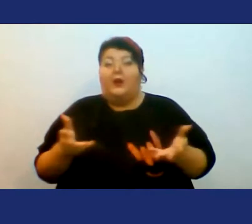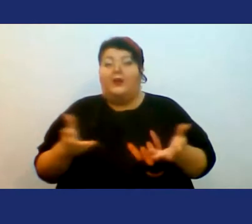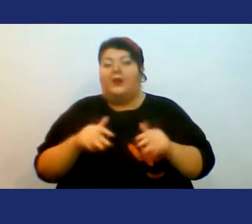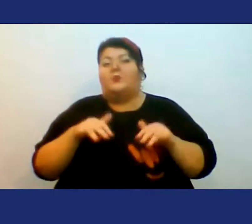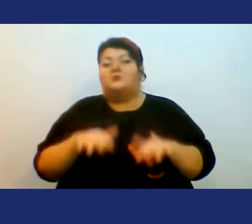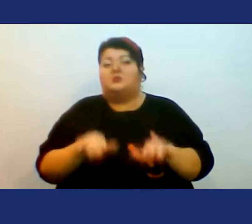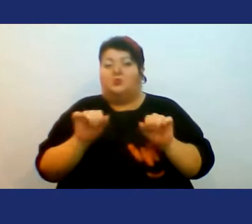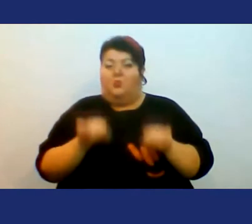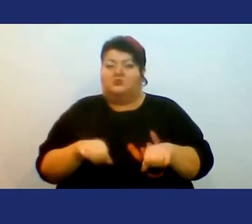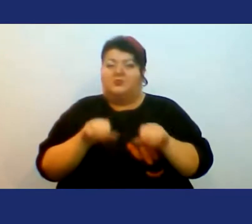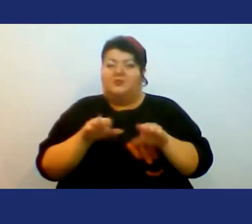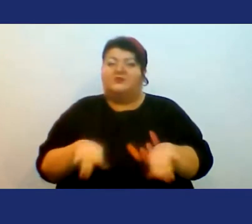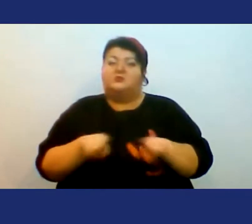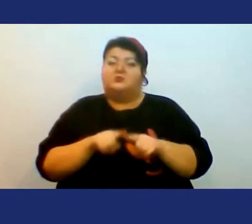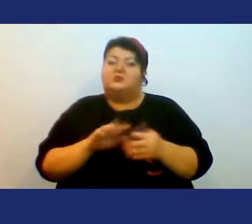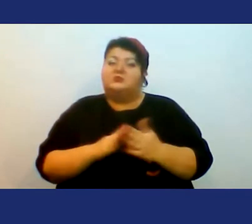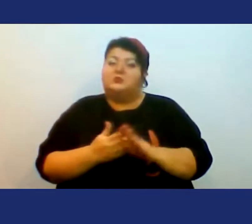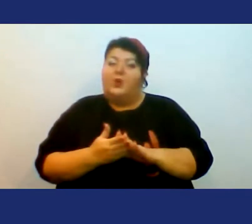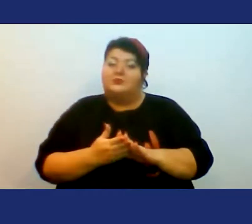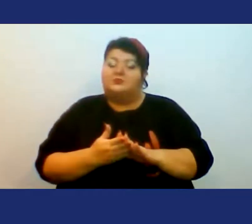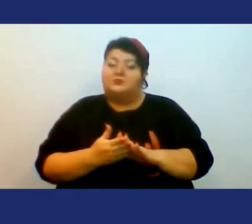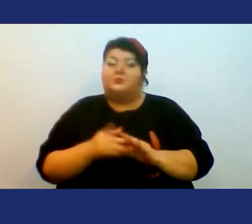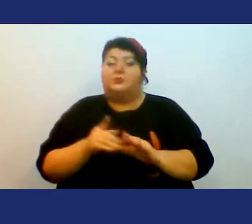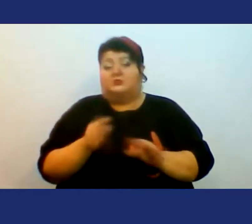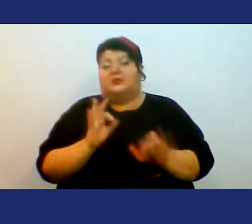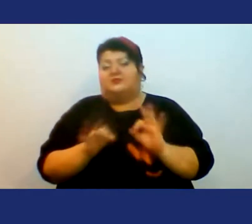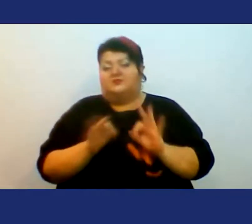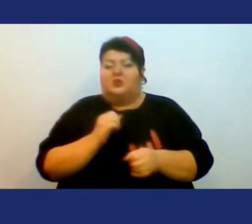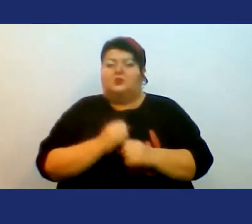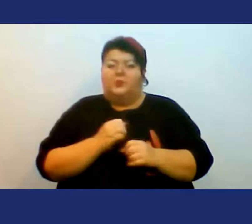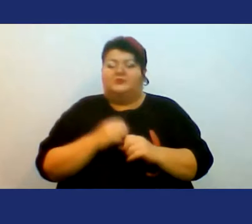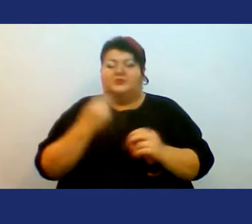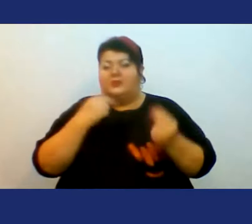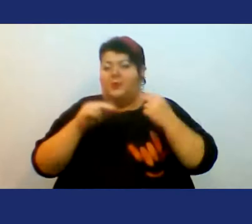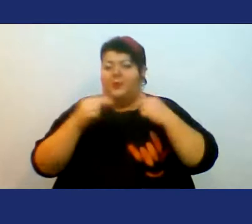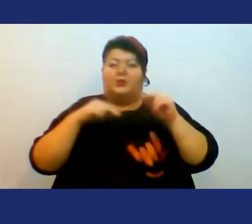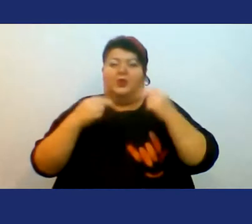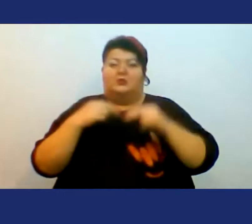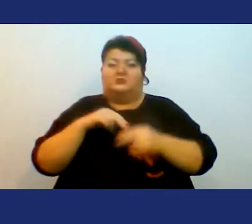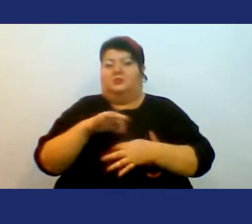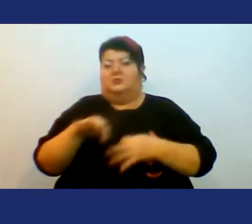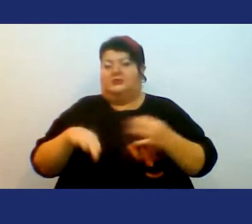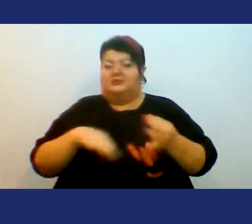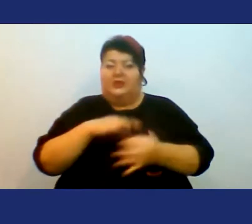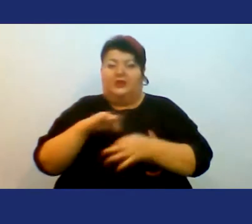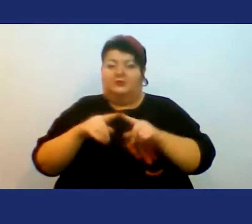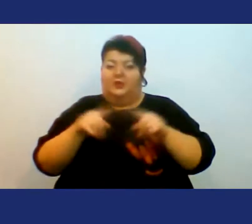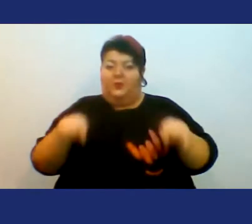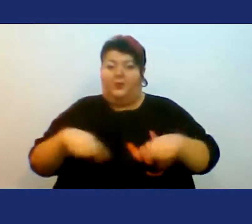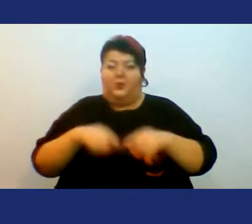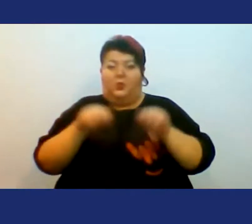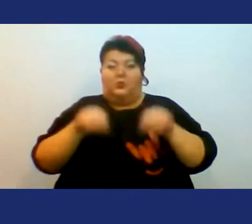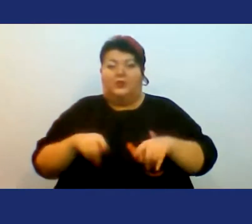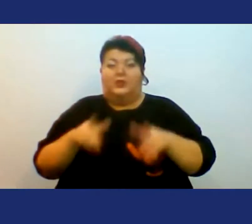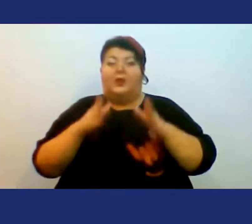lawsuit to be filed against the CC, or complaint to be filed against the CC,